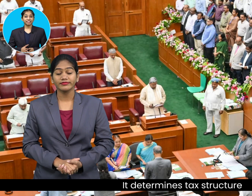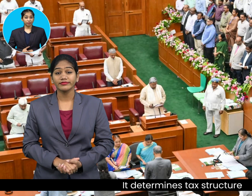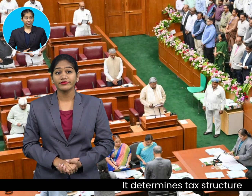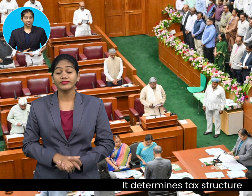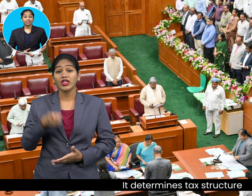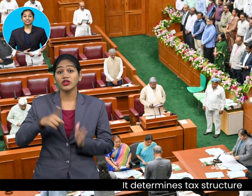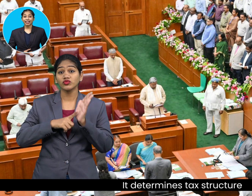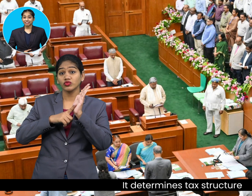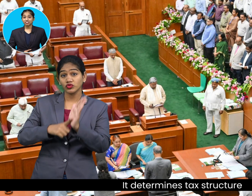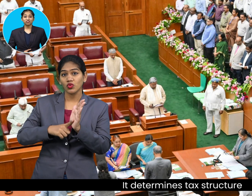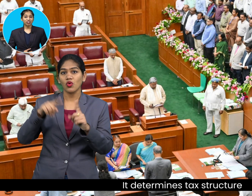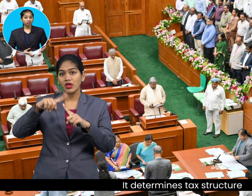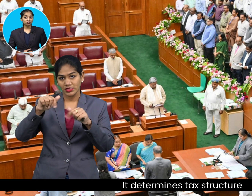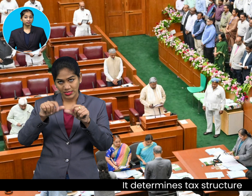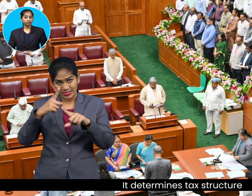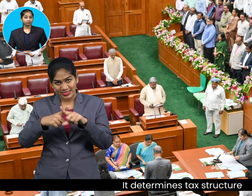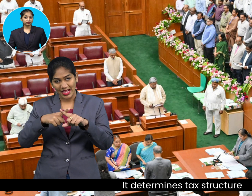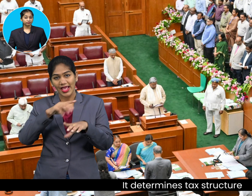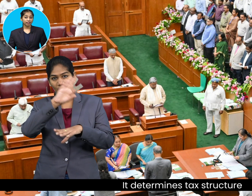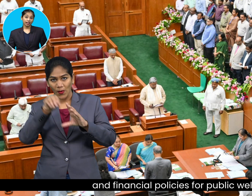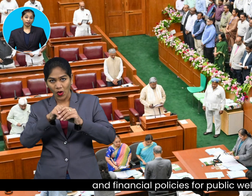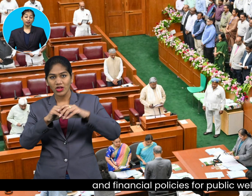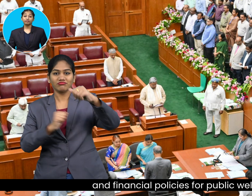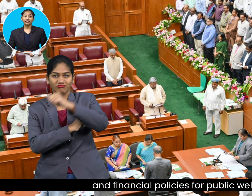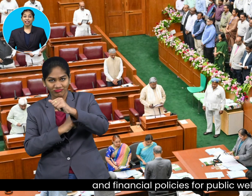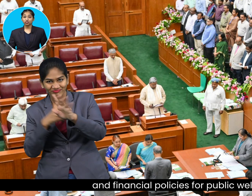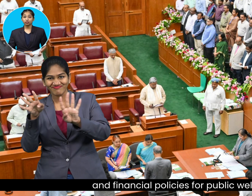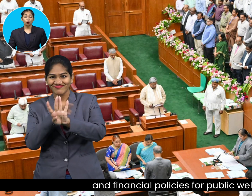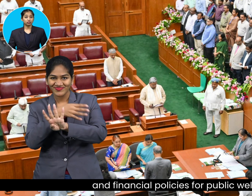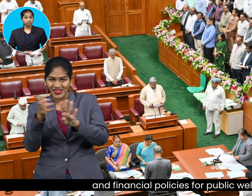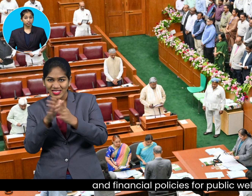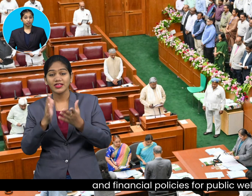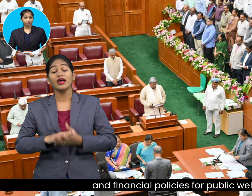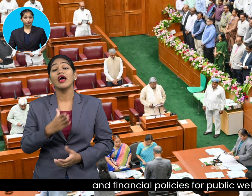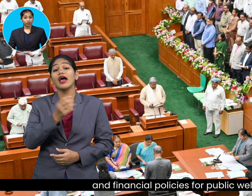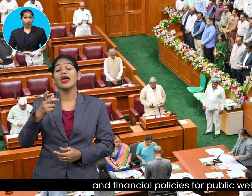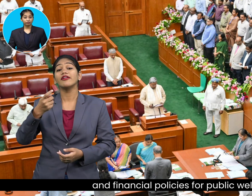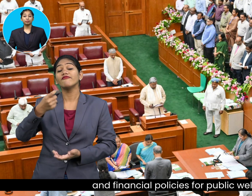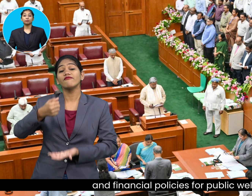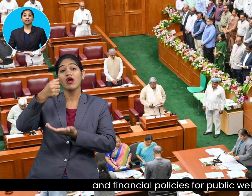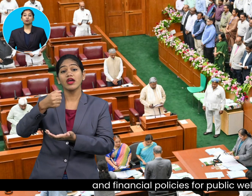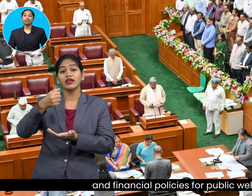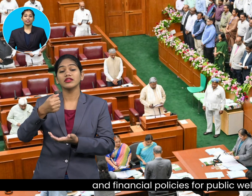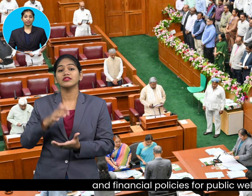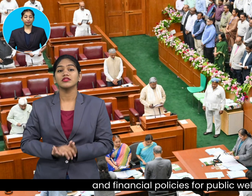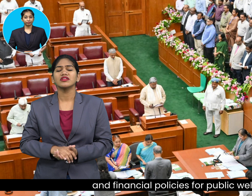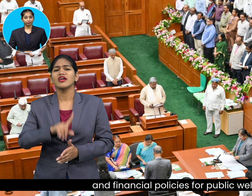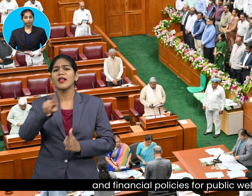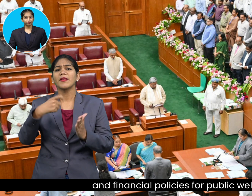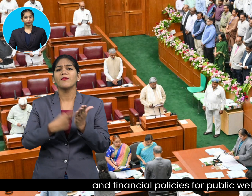It determines tax structure and financial policies for public